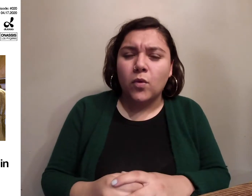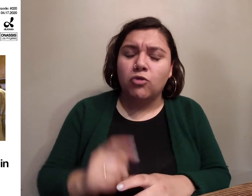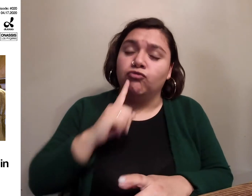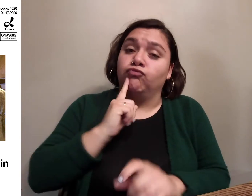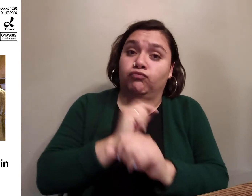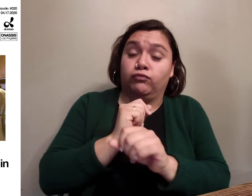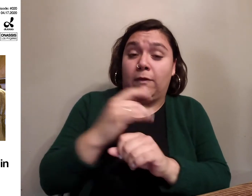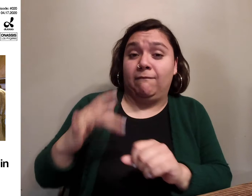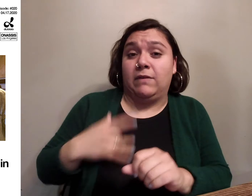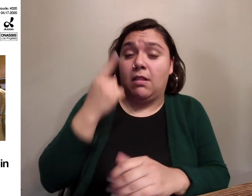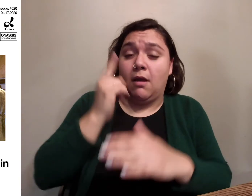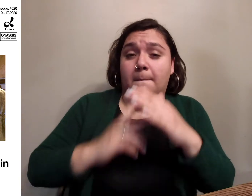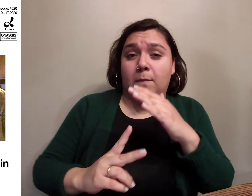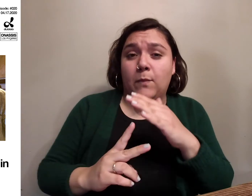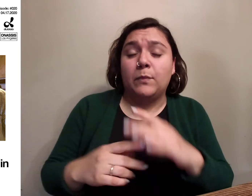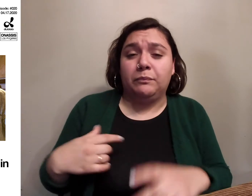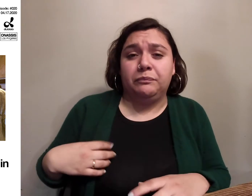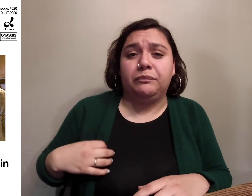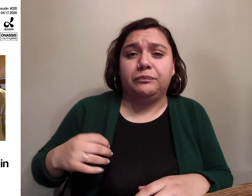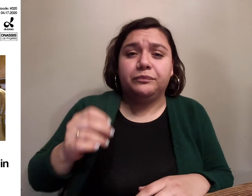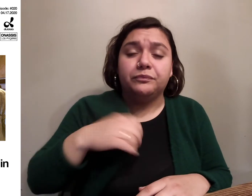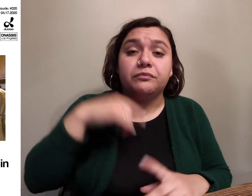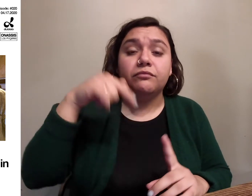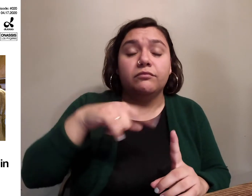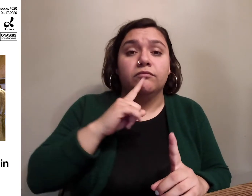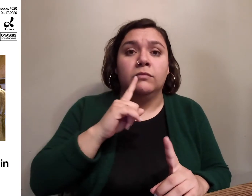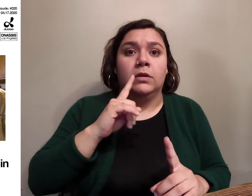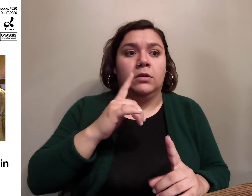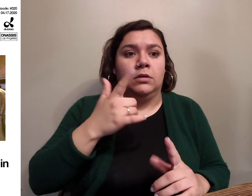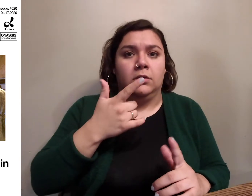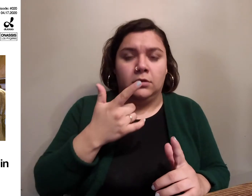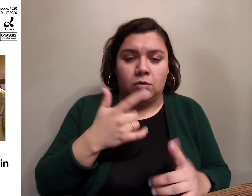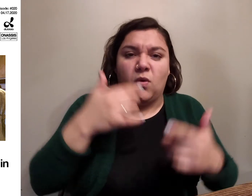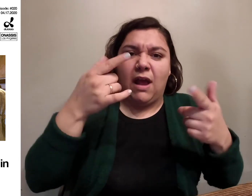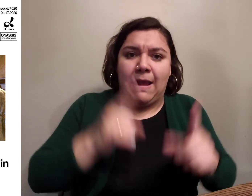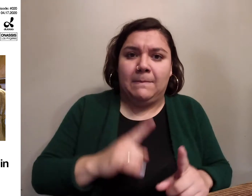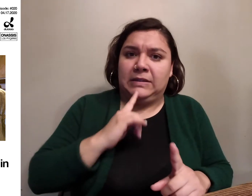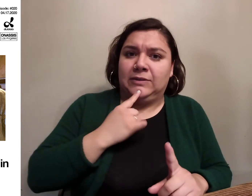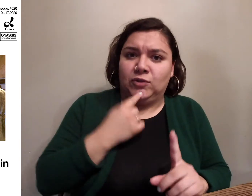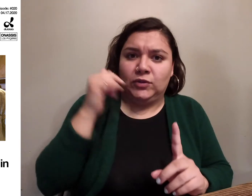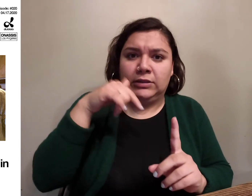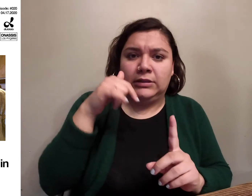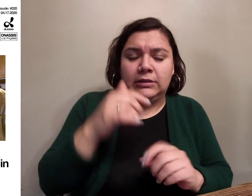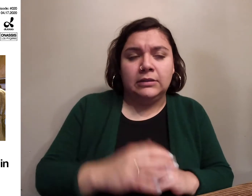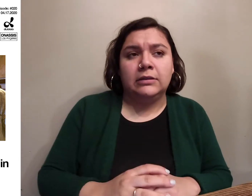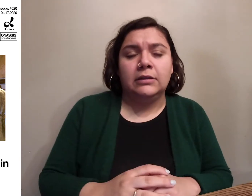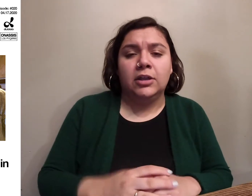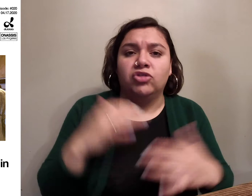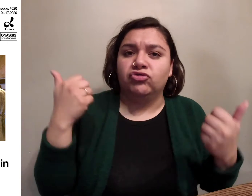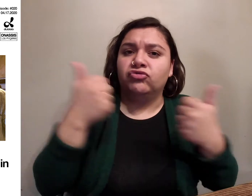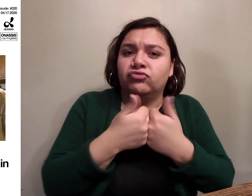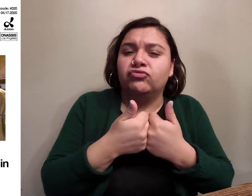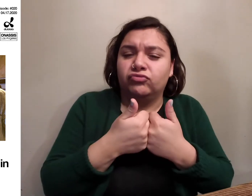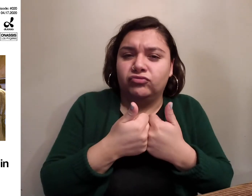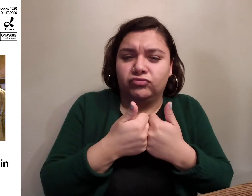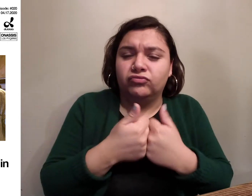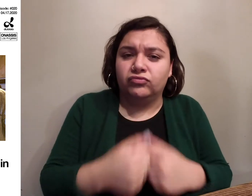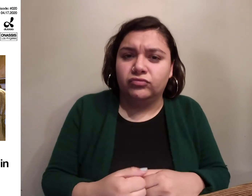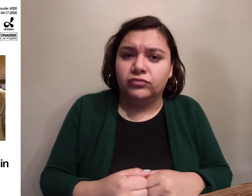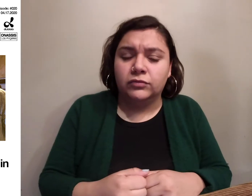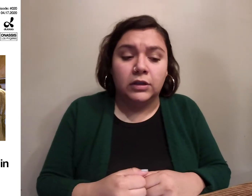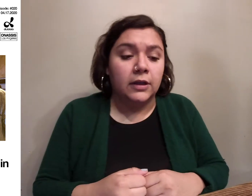the magnitude of this challenge. It's an interesting